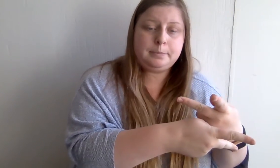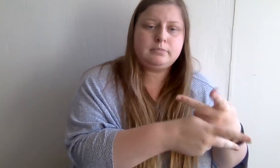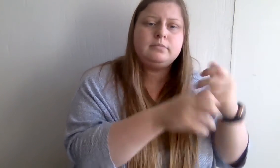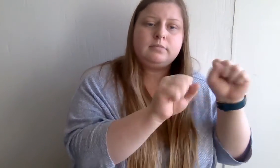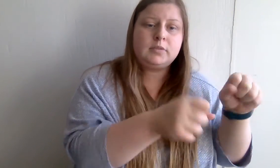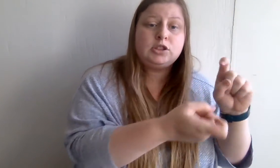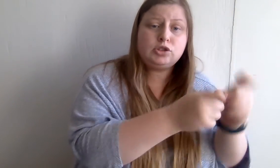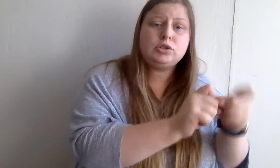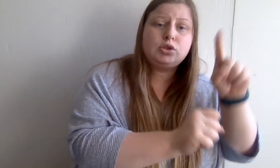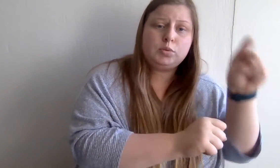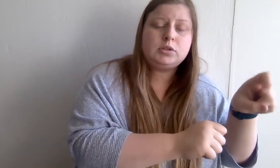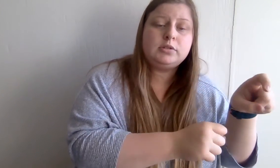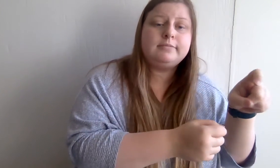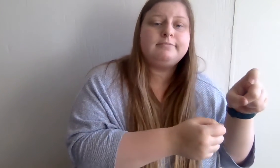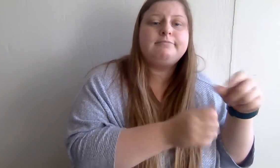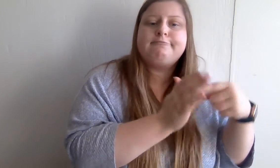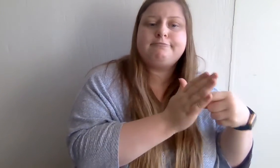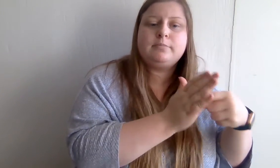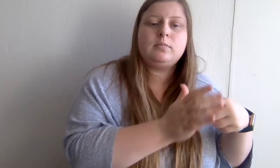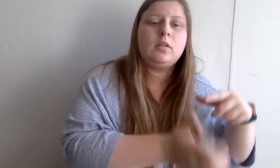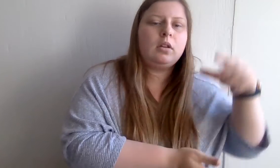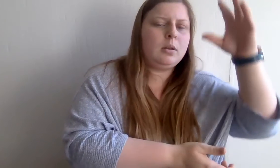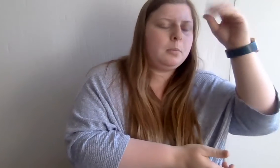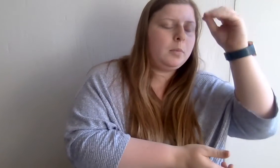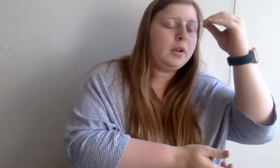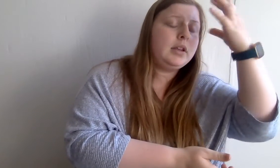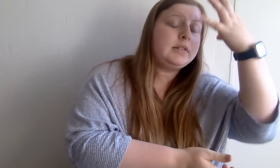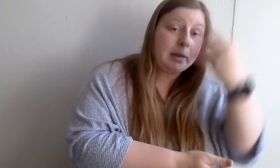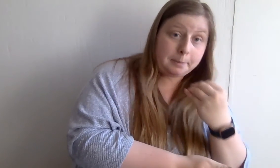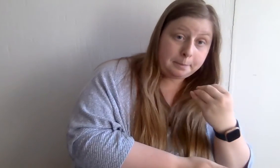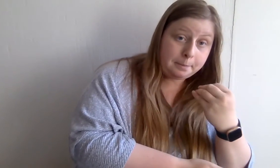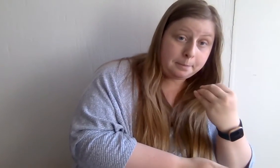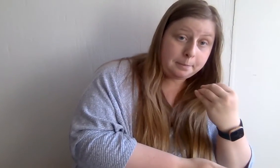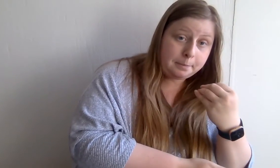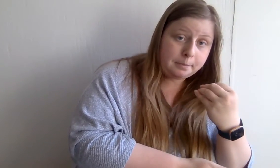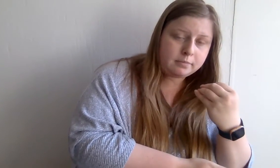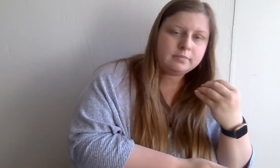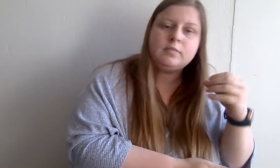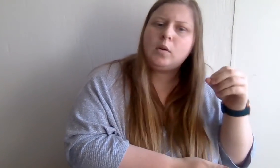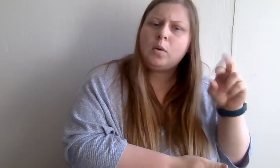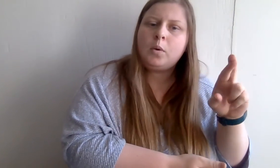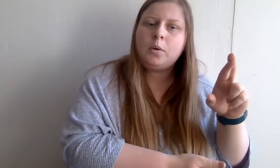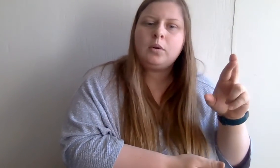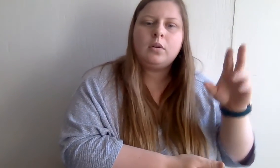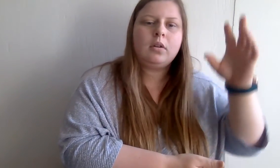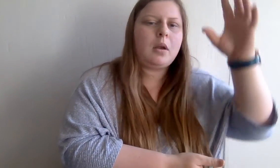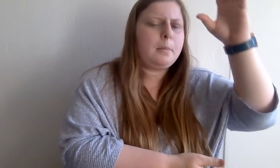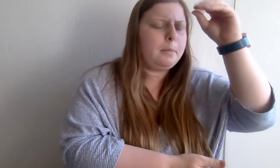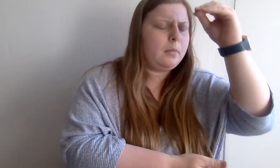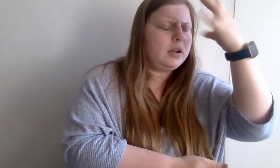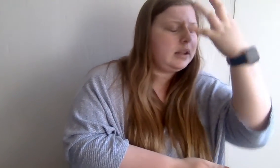For a recast, we need to change the sentence structure. So we can change it into a